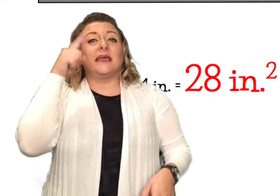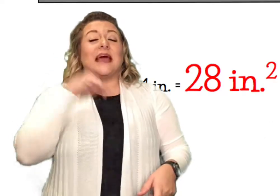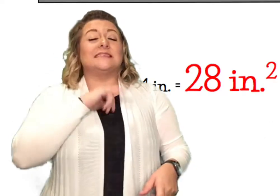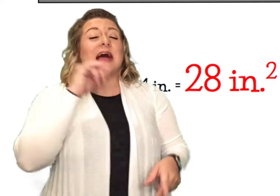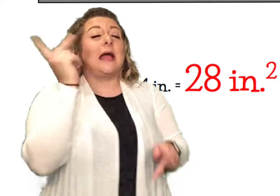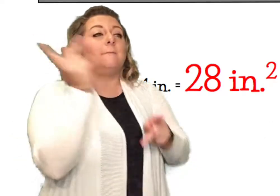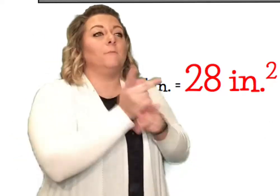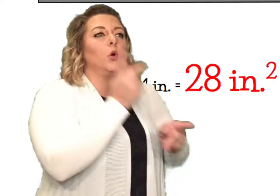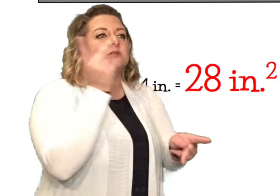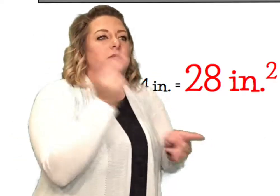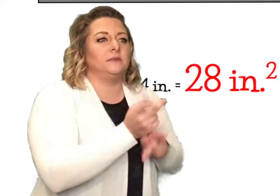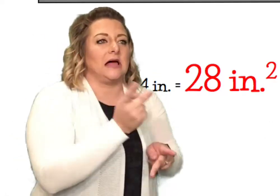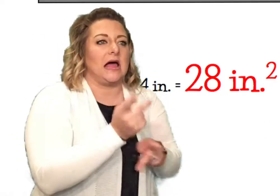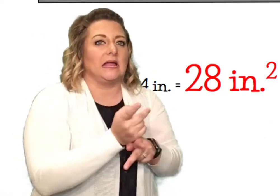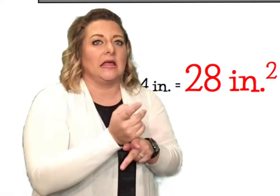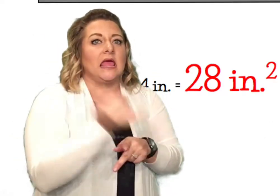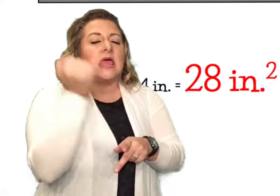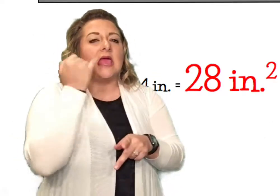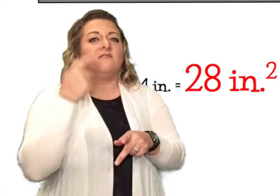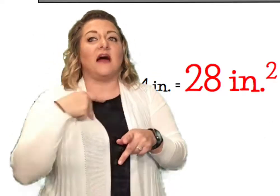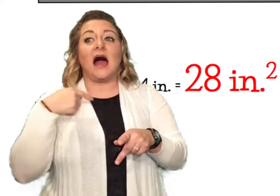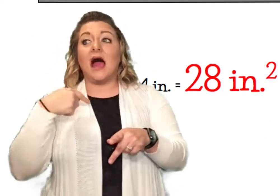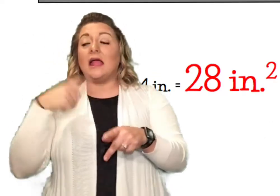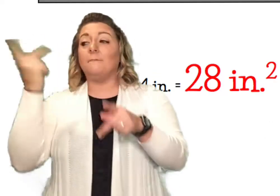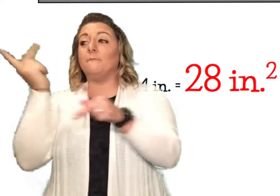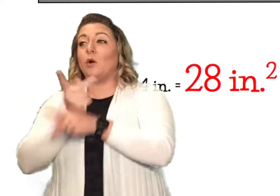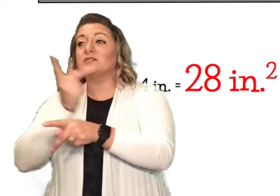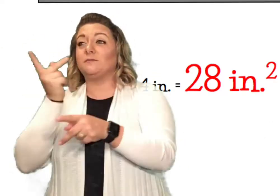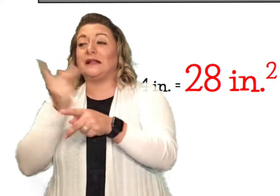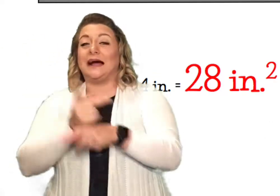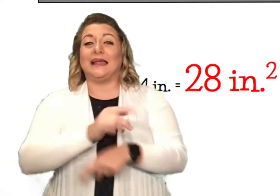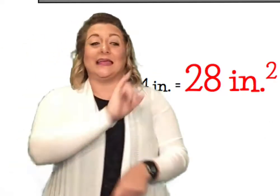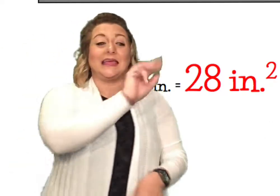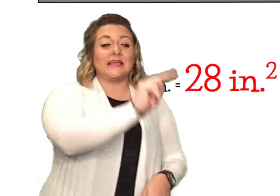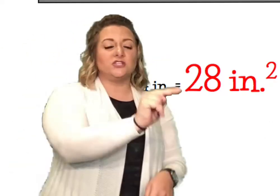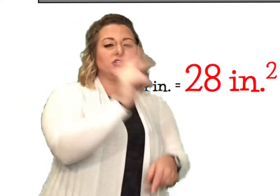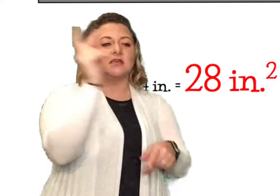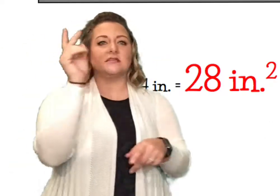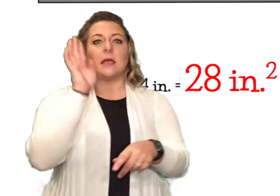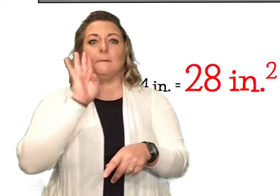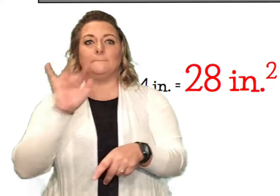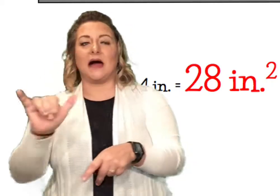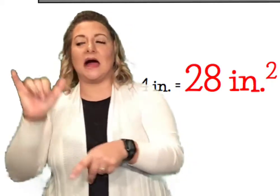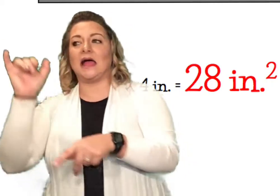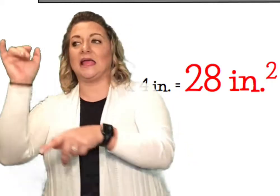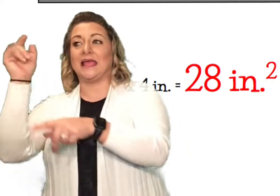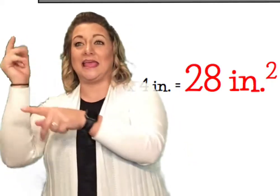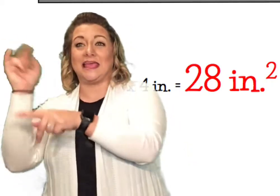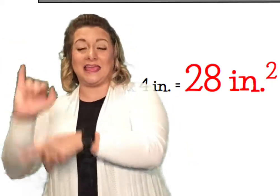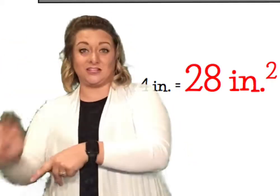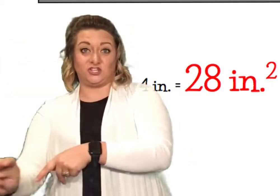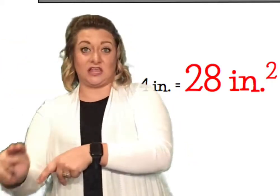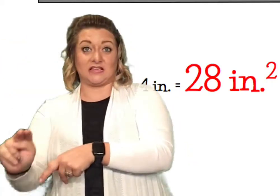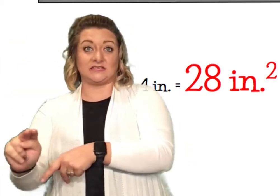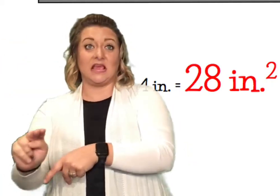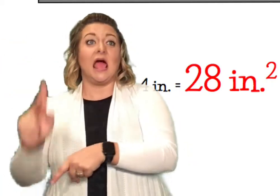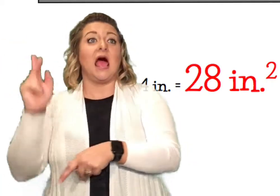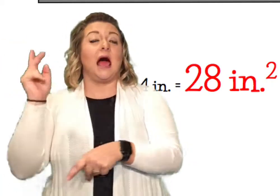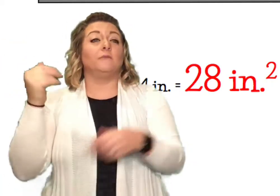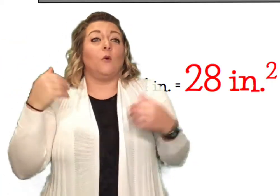Because I multiplied. If I'm multiplying inches by inches, I'm going